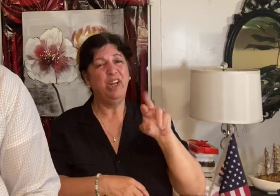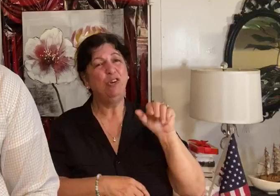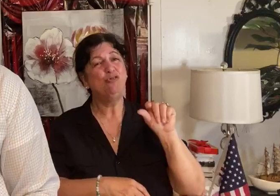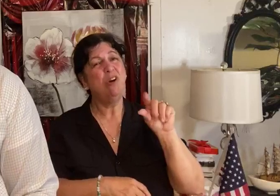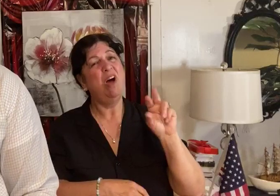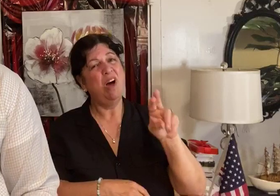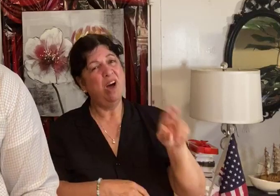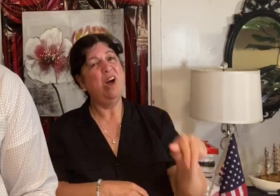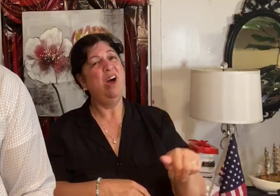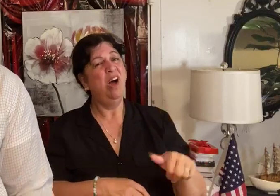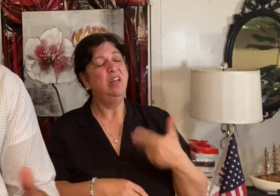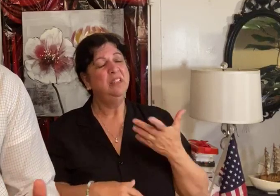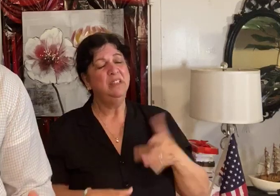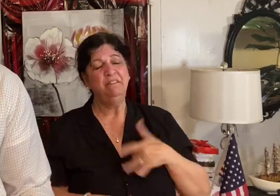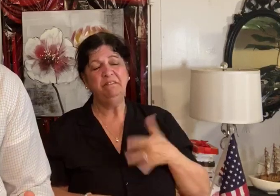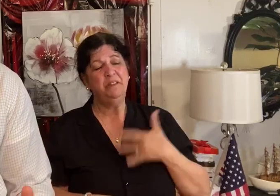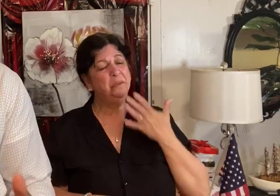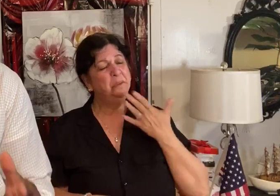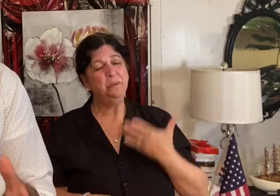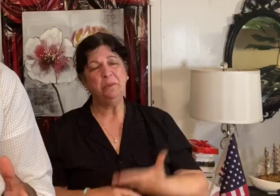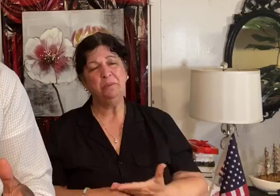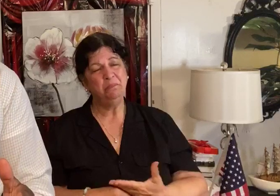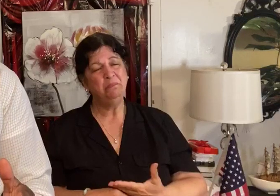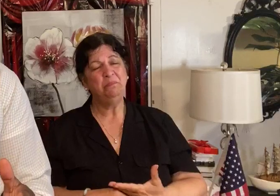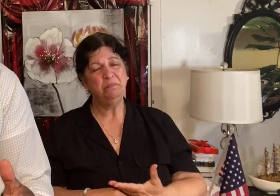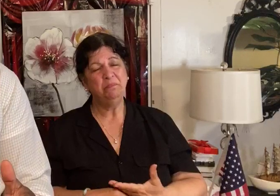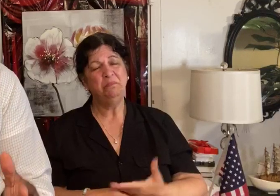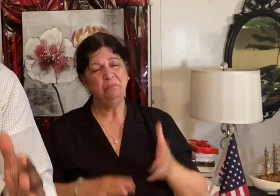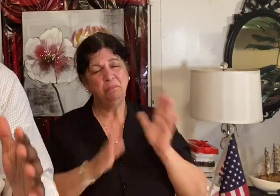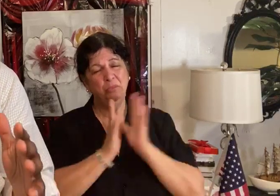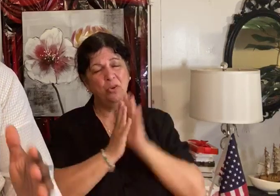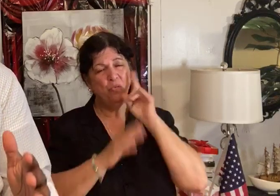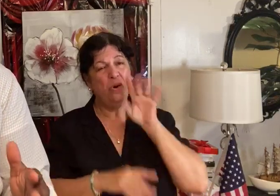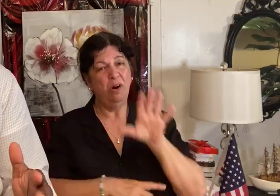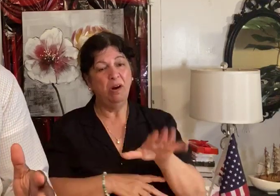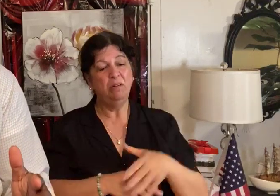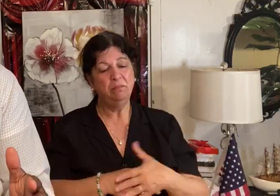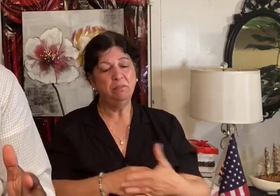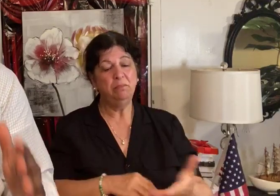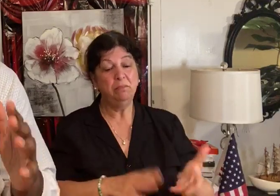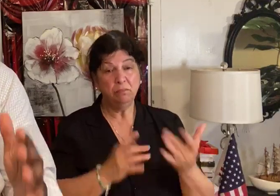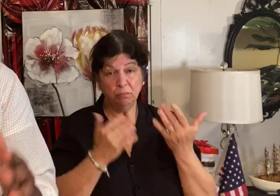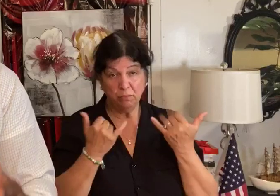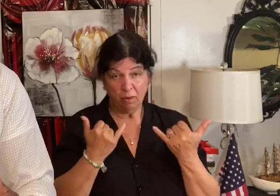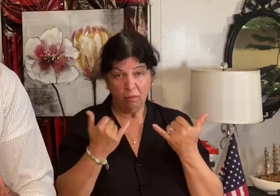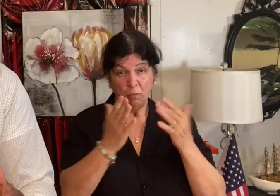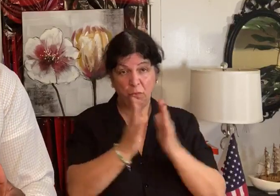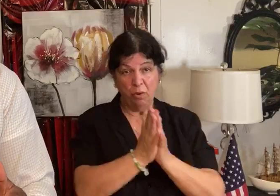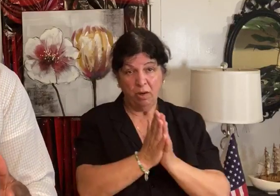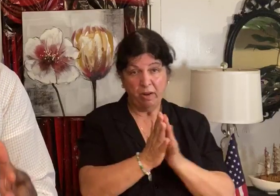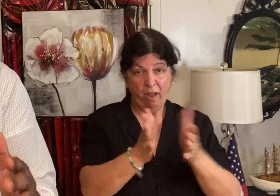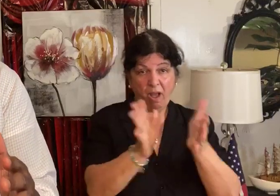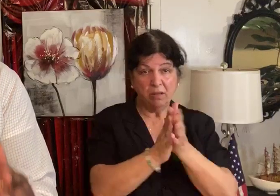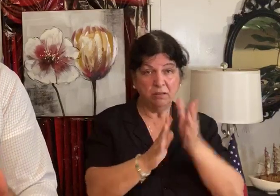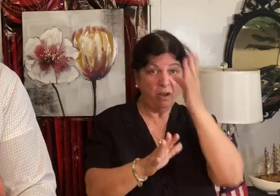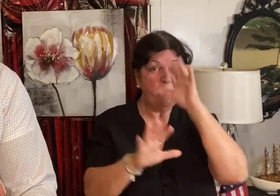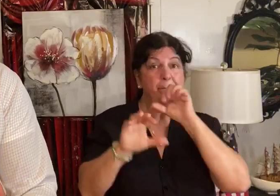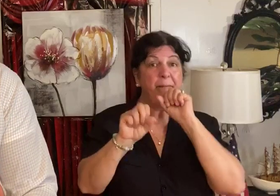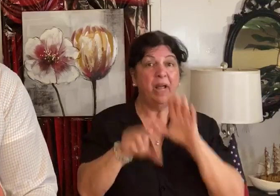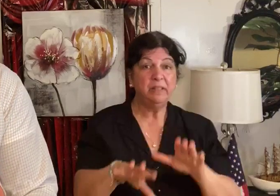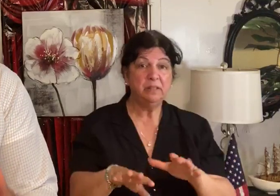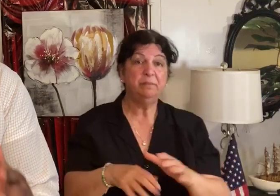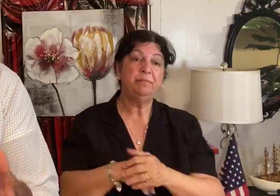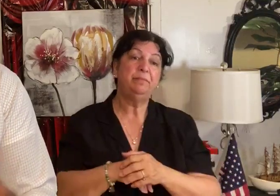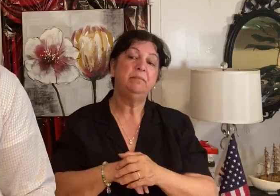your prayers. At this time, before we get into the Word of God, let's bow for prayer. Ask God's blessing and his help